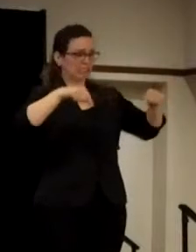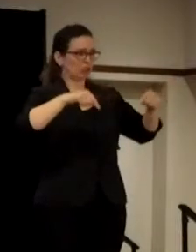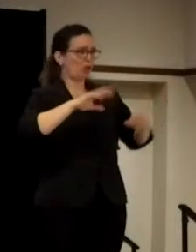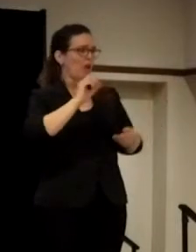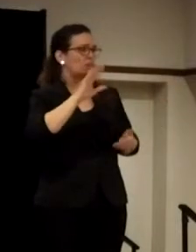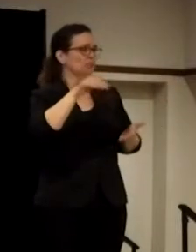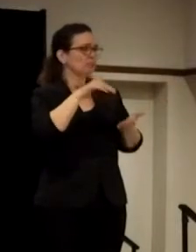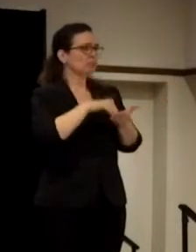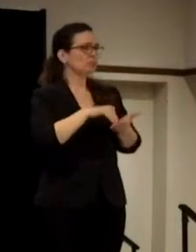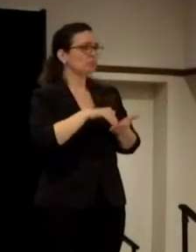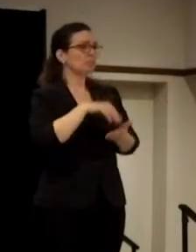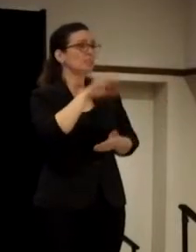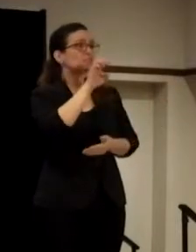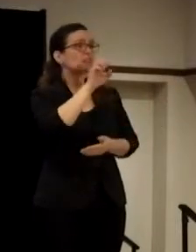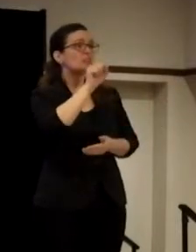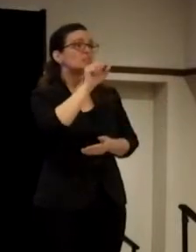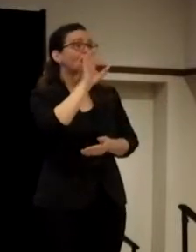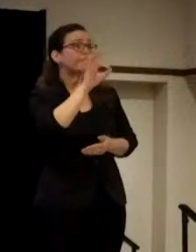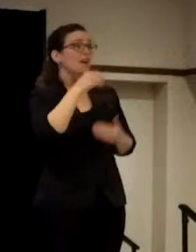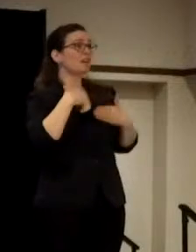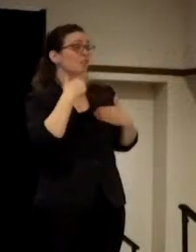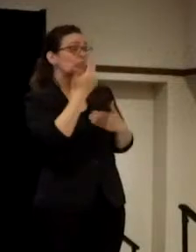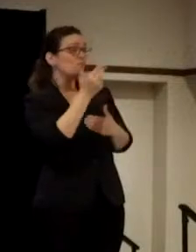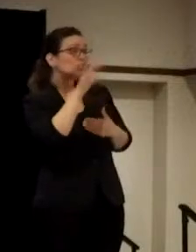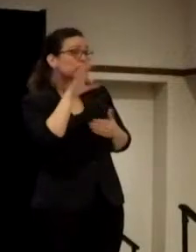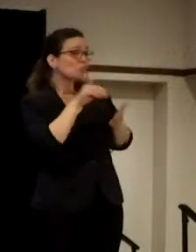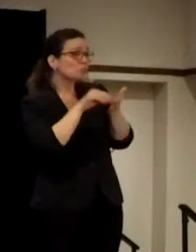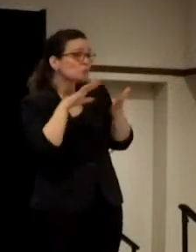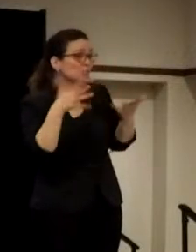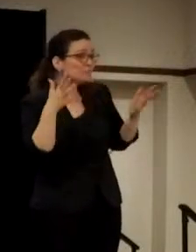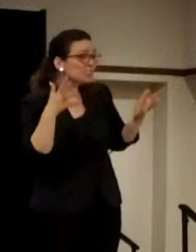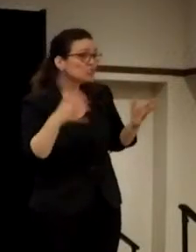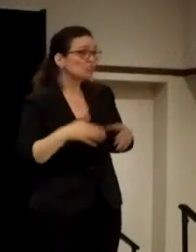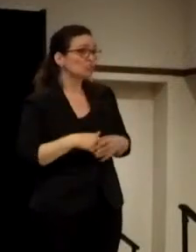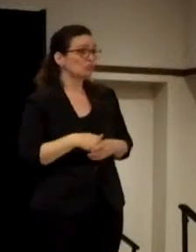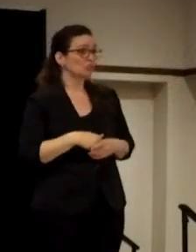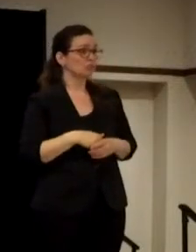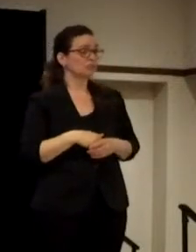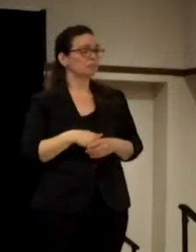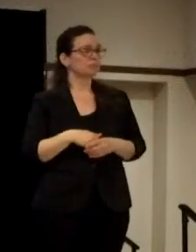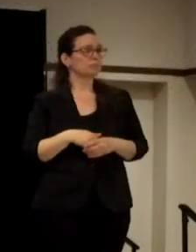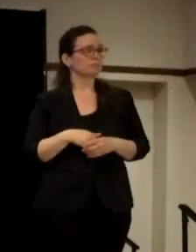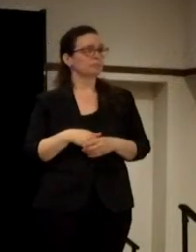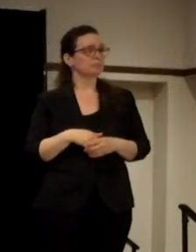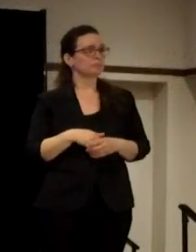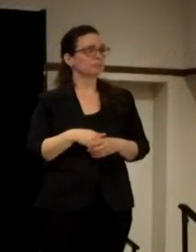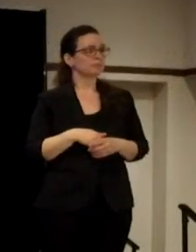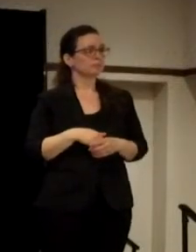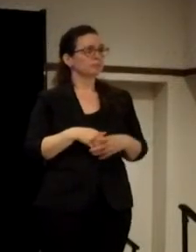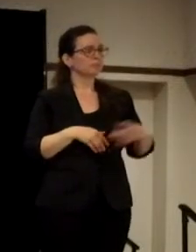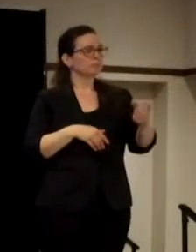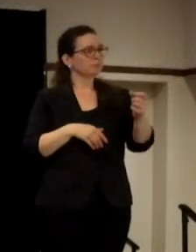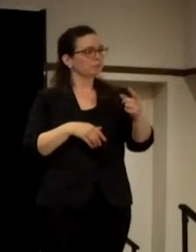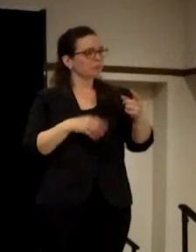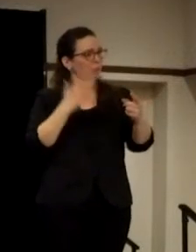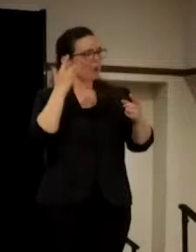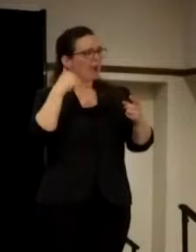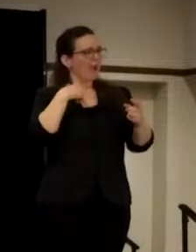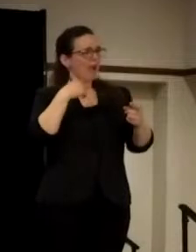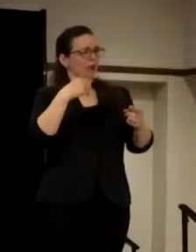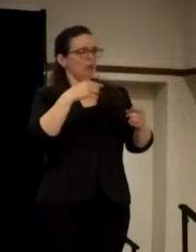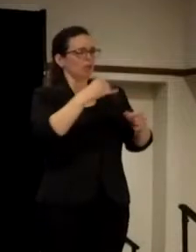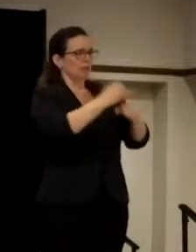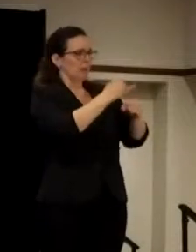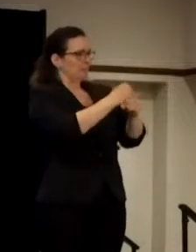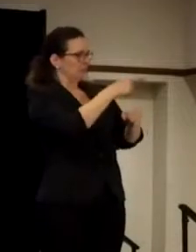students. And I think that's an important point. Yeah. That just because the campus doesn't have them, that doesn't stop anybody from making Right. an appointment here.